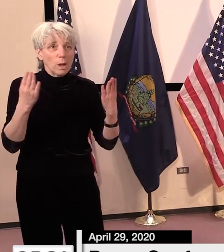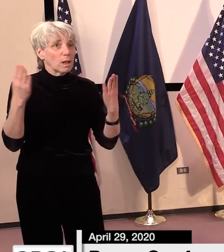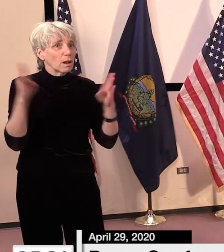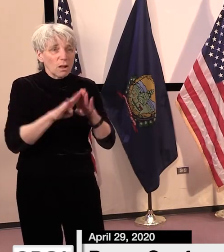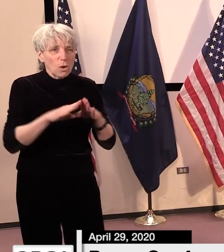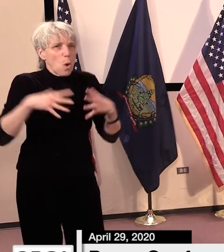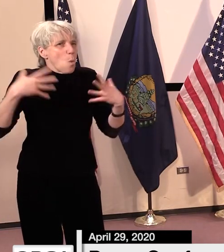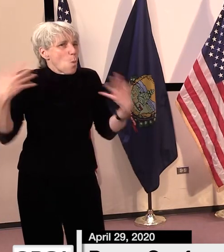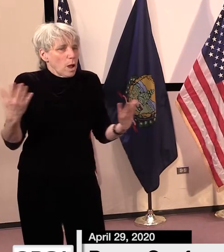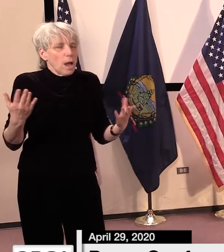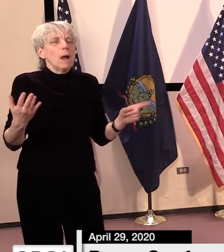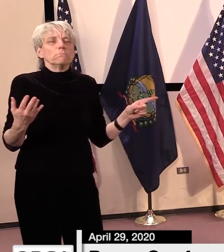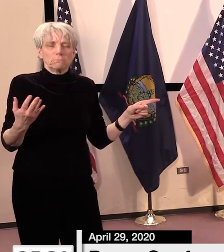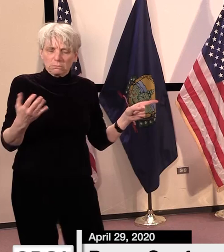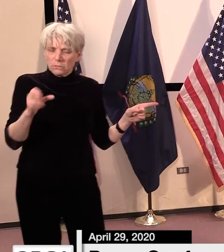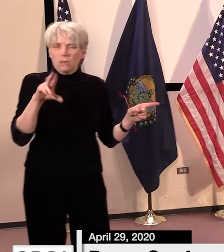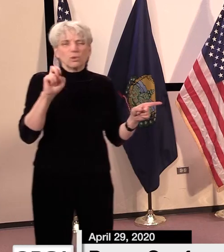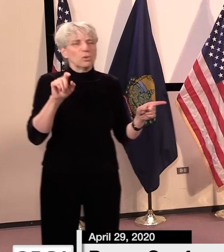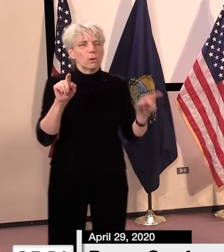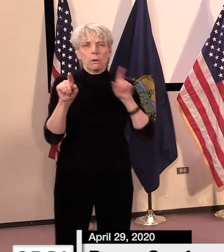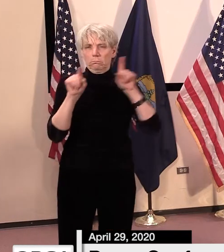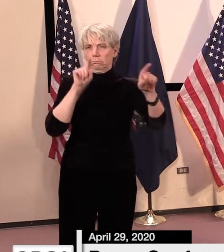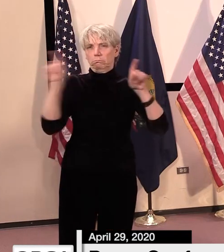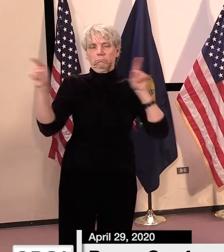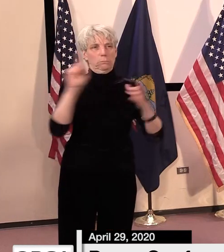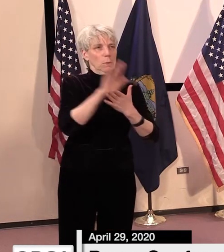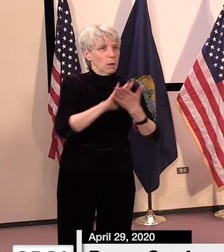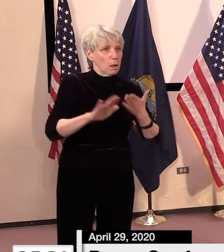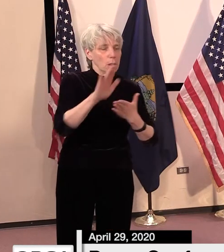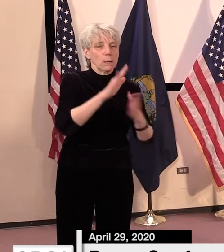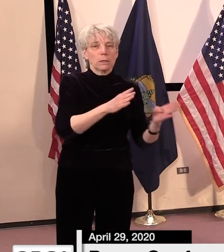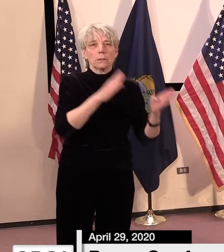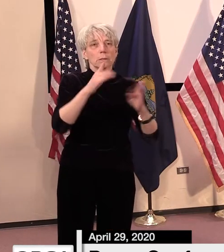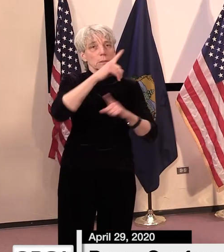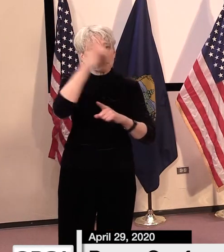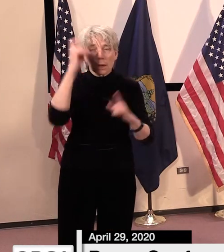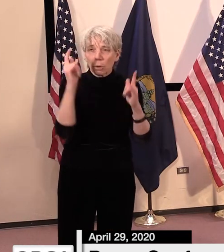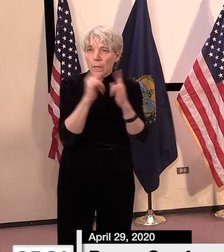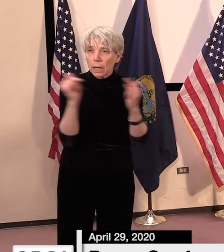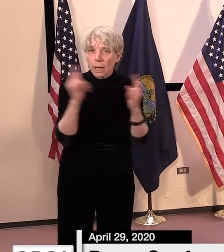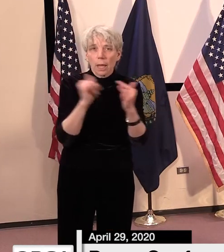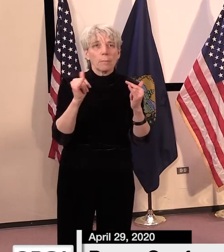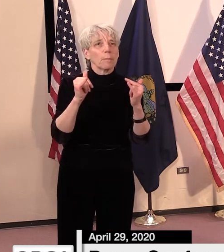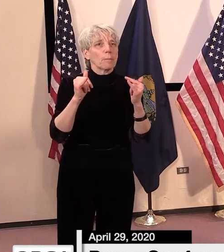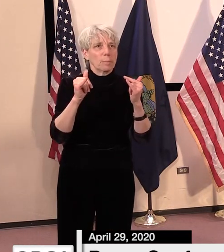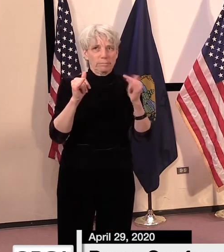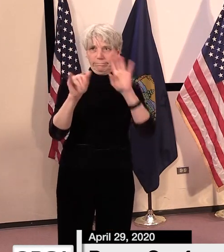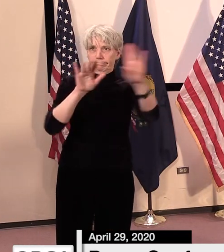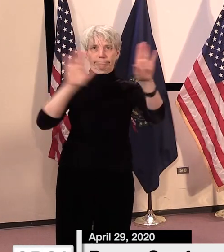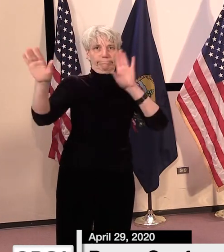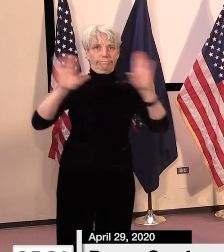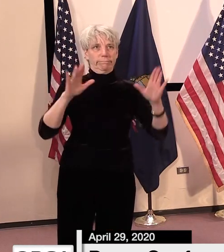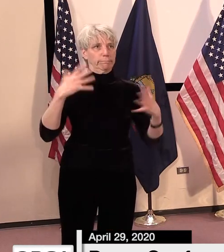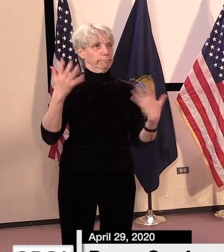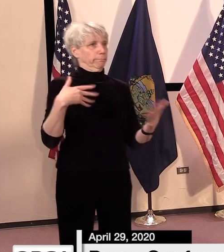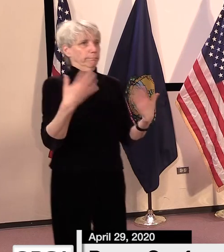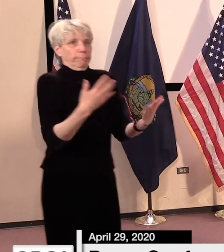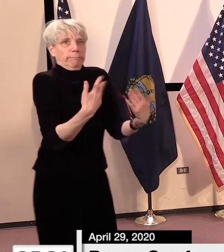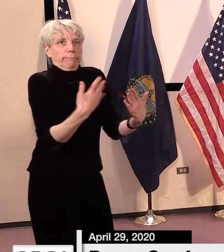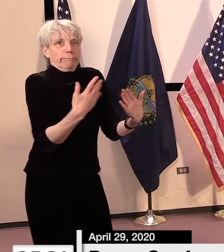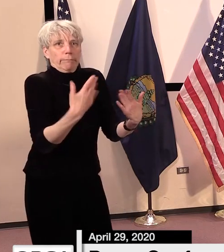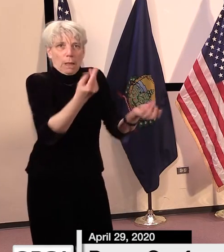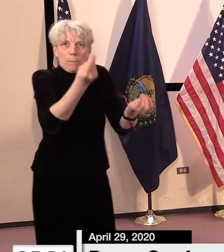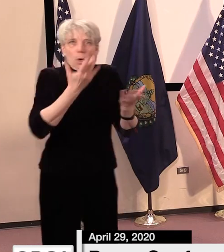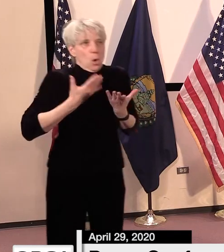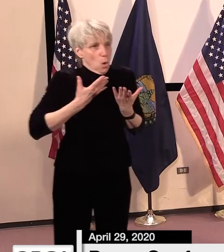where whether it's the higher education or whether it's the summer camps or whether it's whatever, where they need to know at a